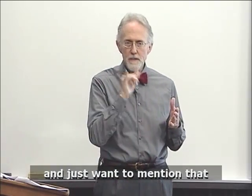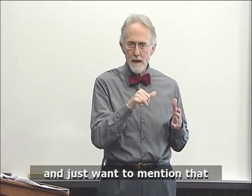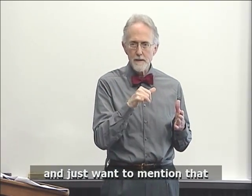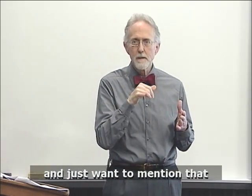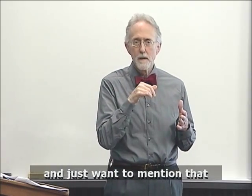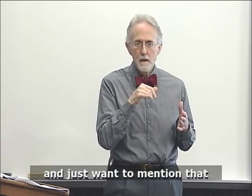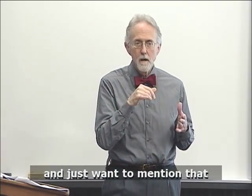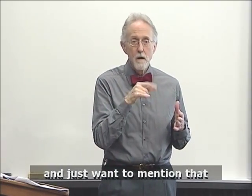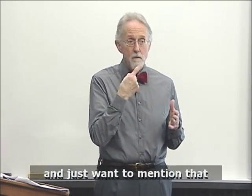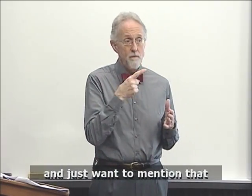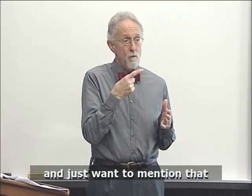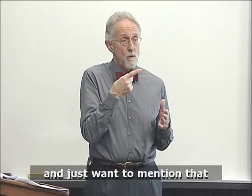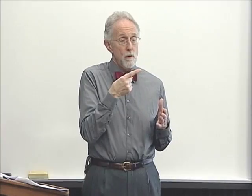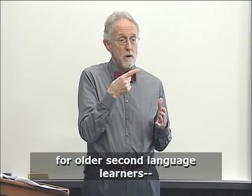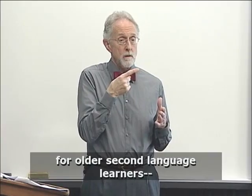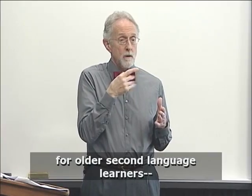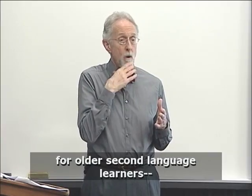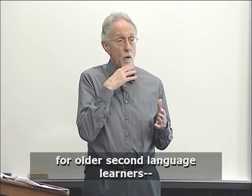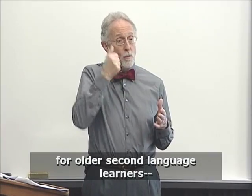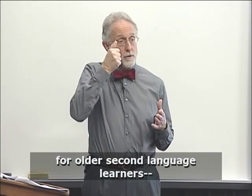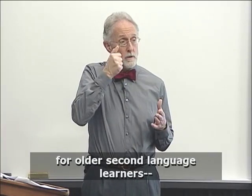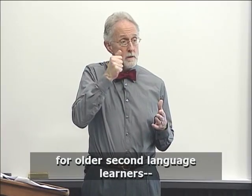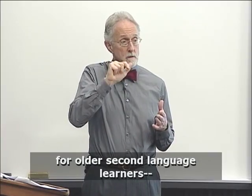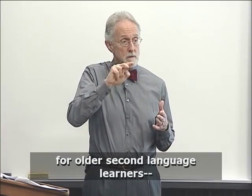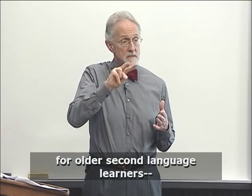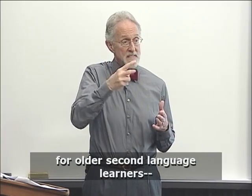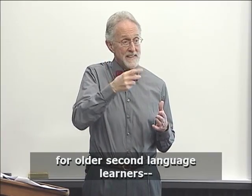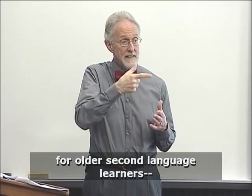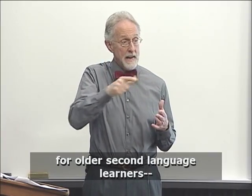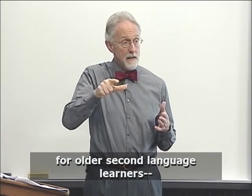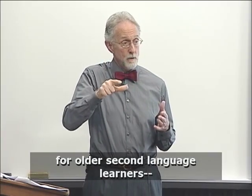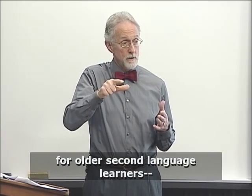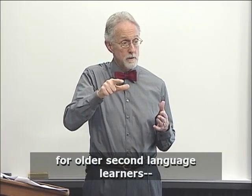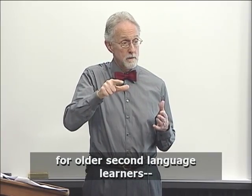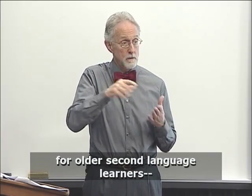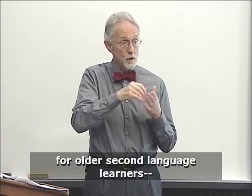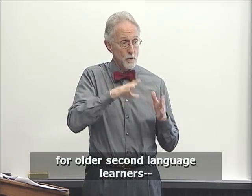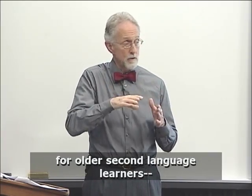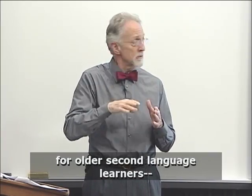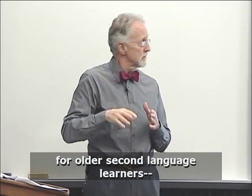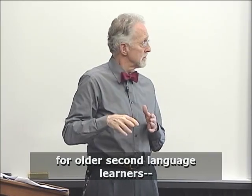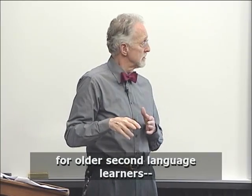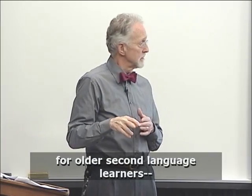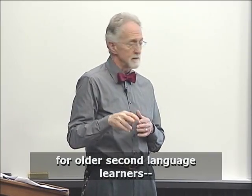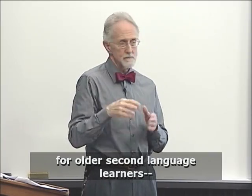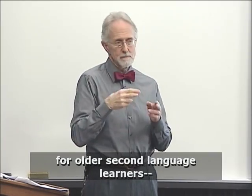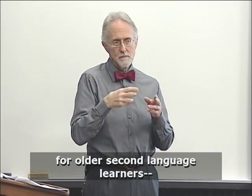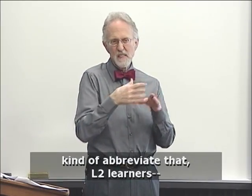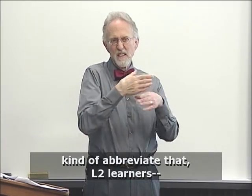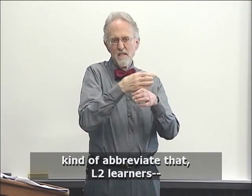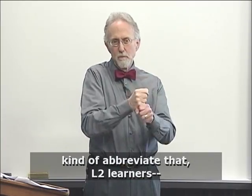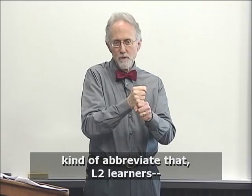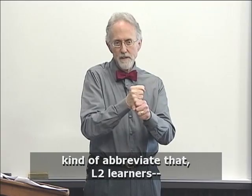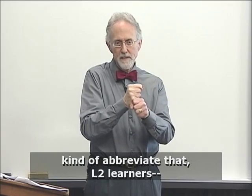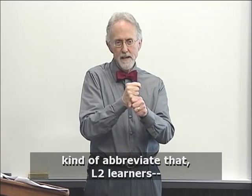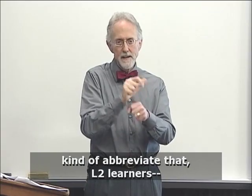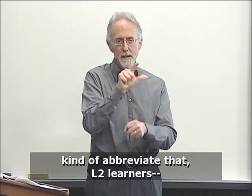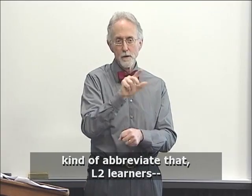that for older second language learners, kind of abbreviate that